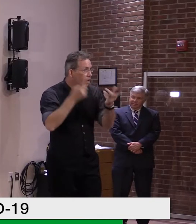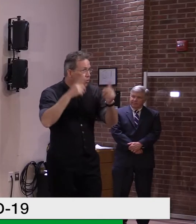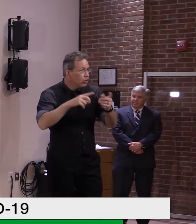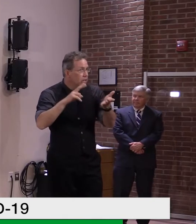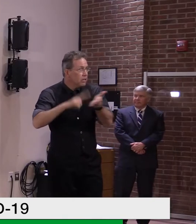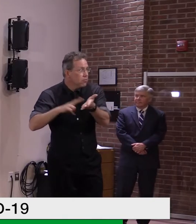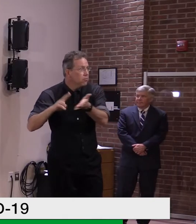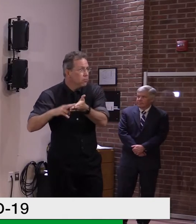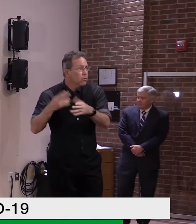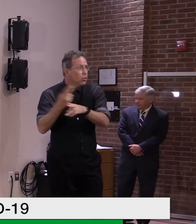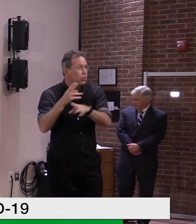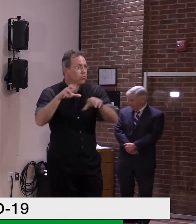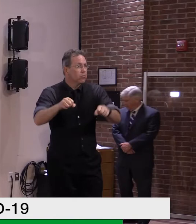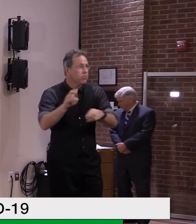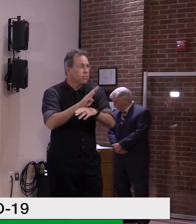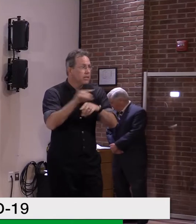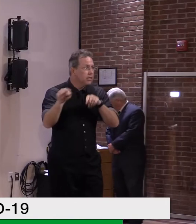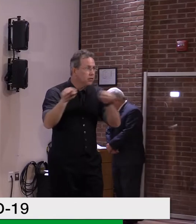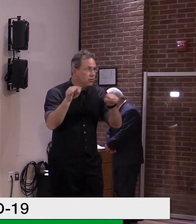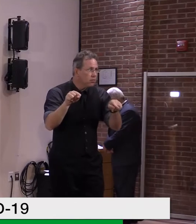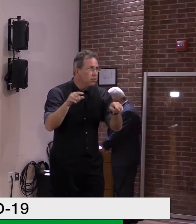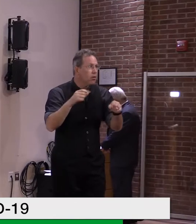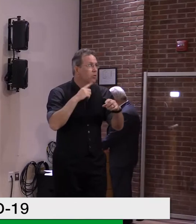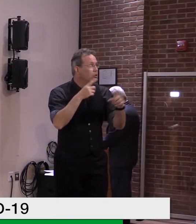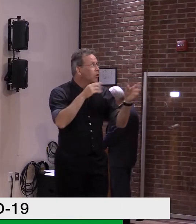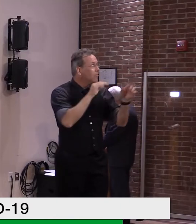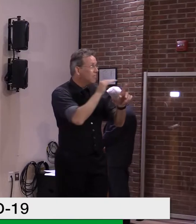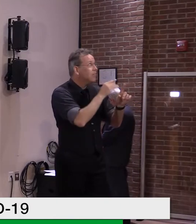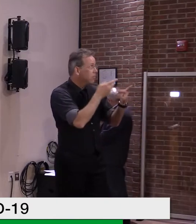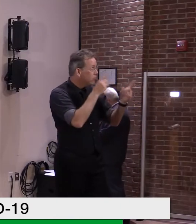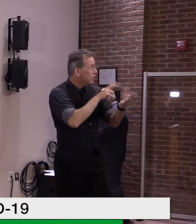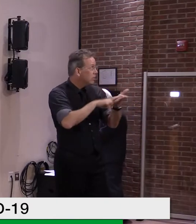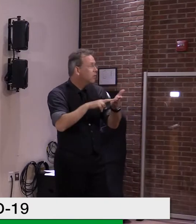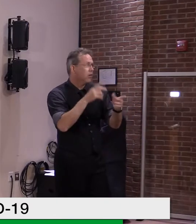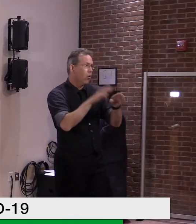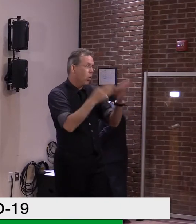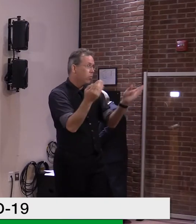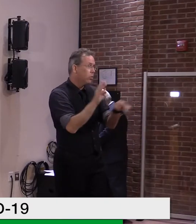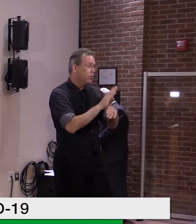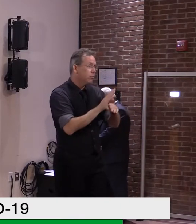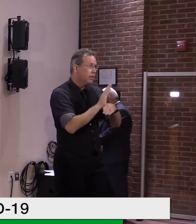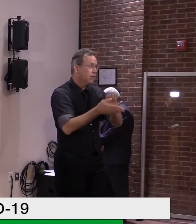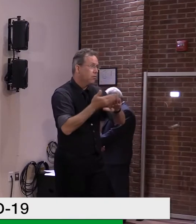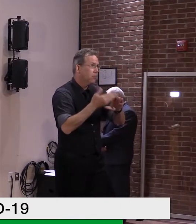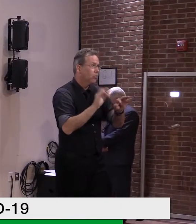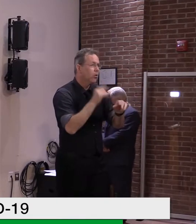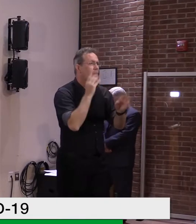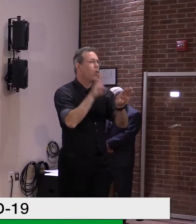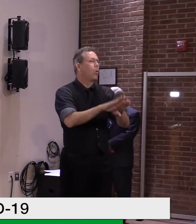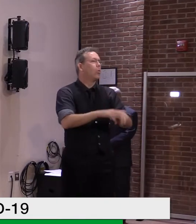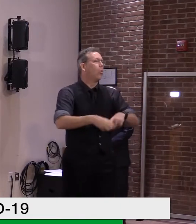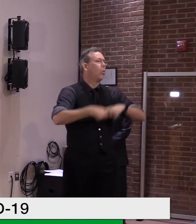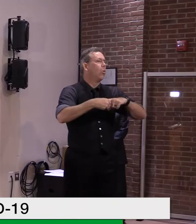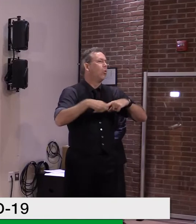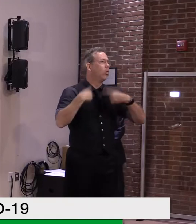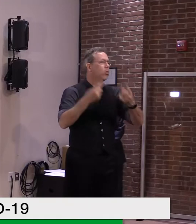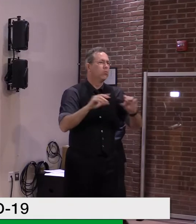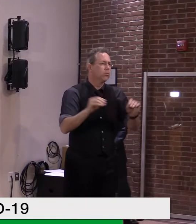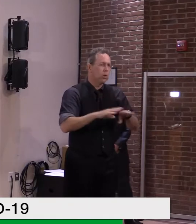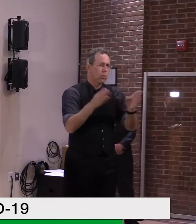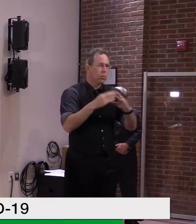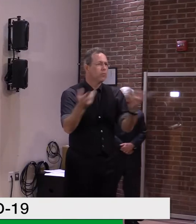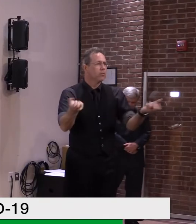open these facilities back up. So, you know, it's an iconic brand and something that we're very proud of, and